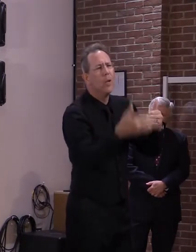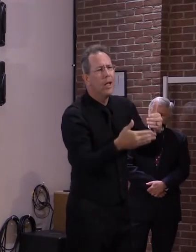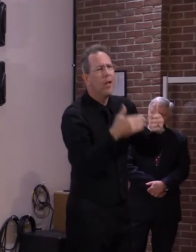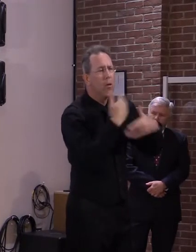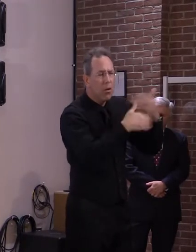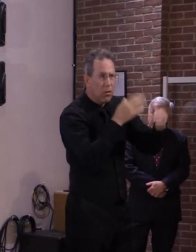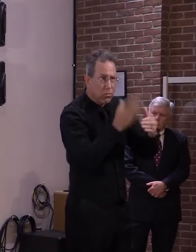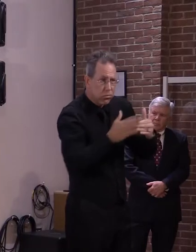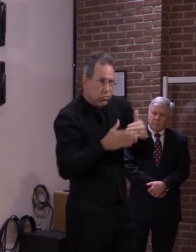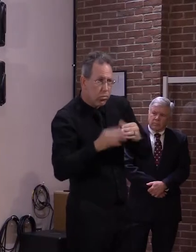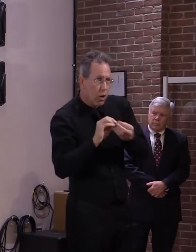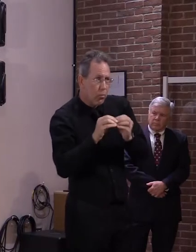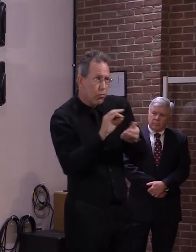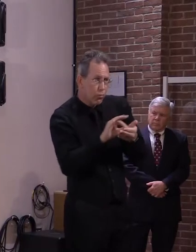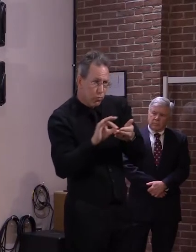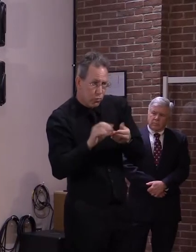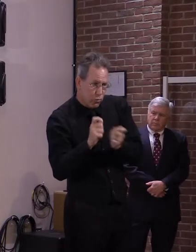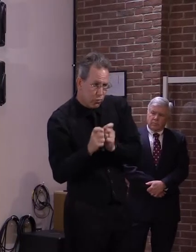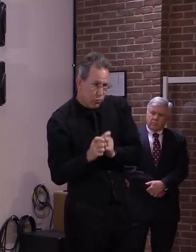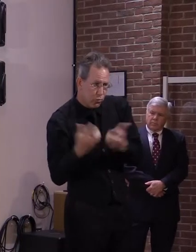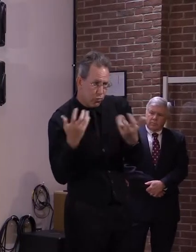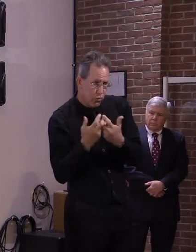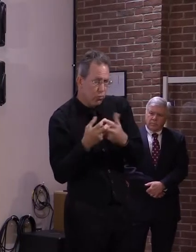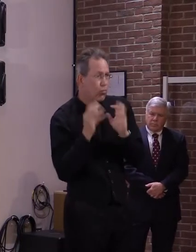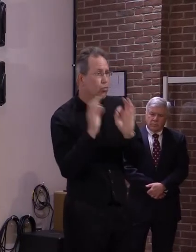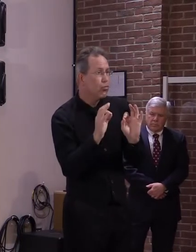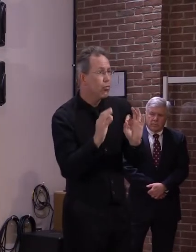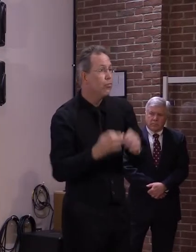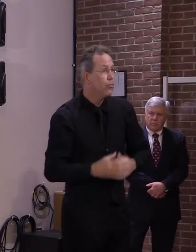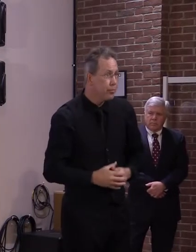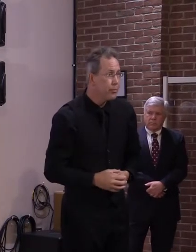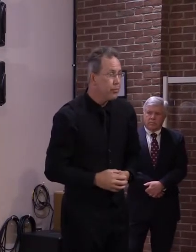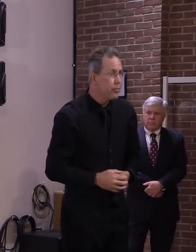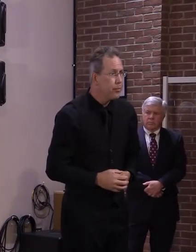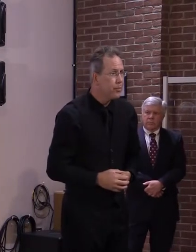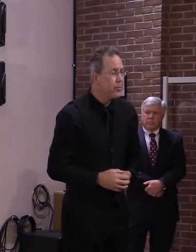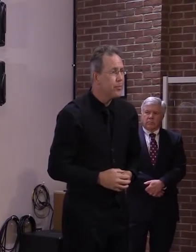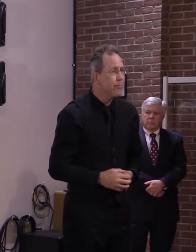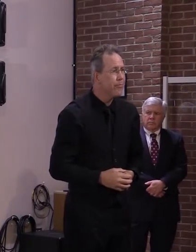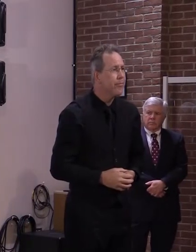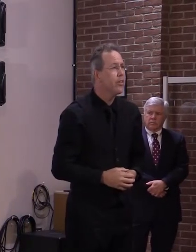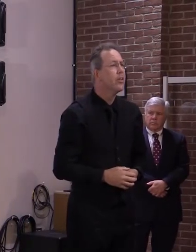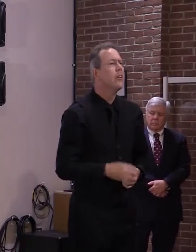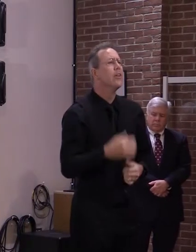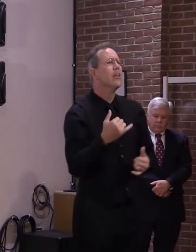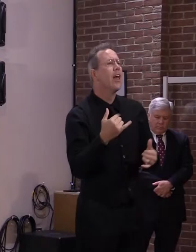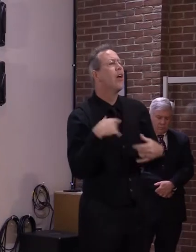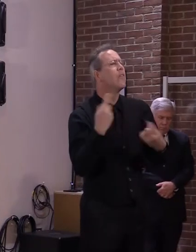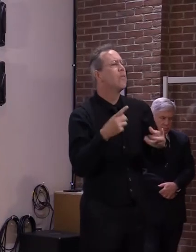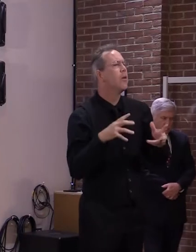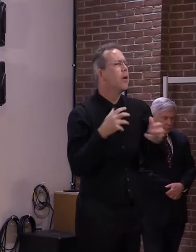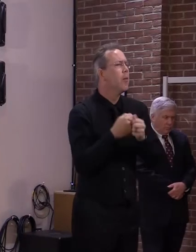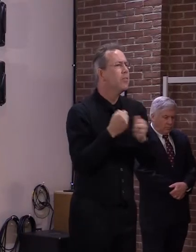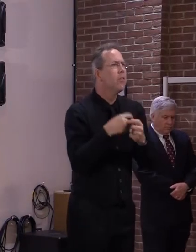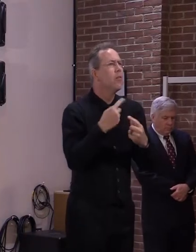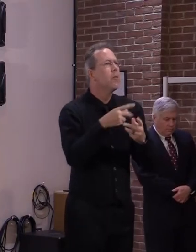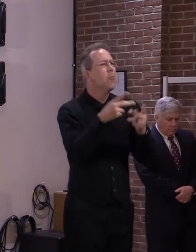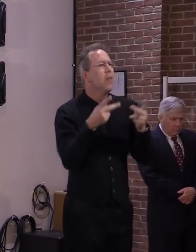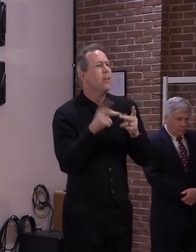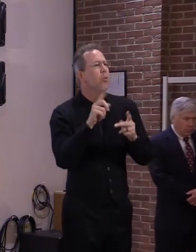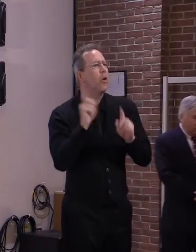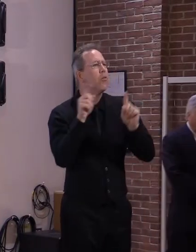those adjustments early next week. And now for an update on clinics. Next